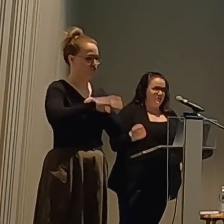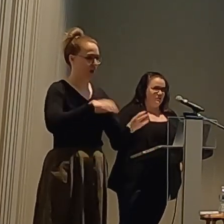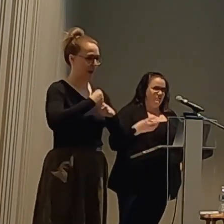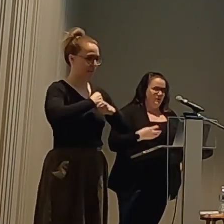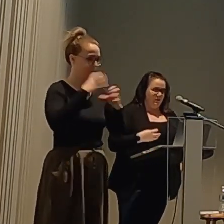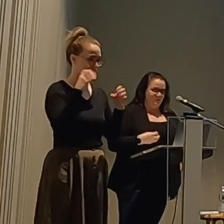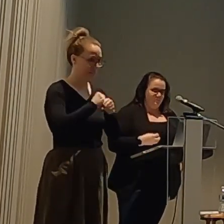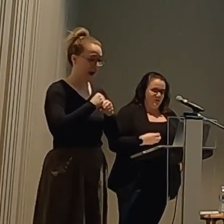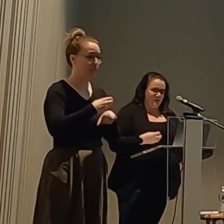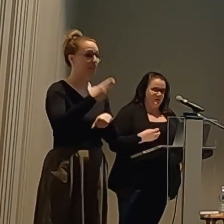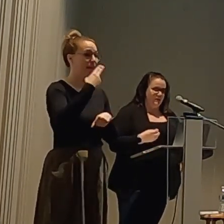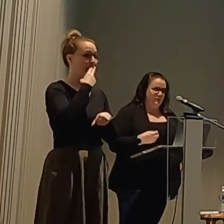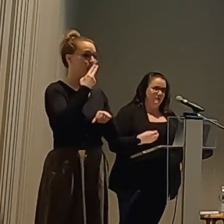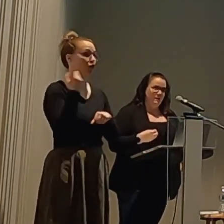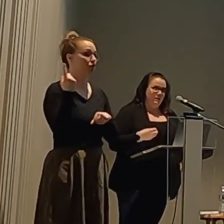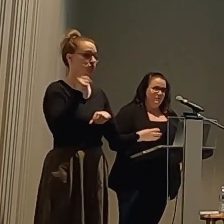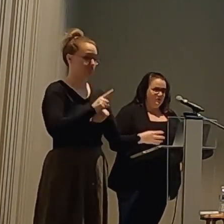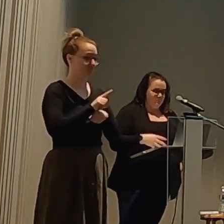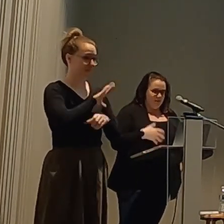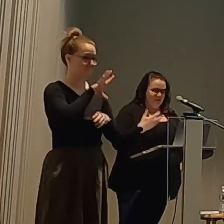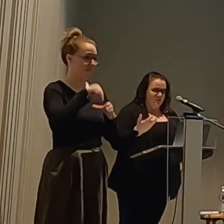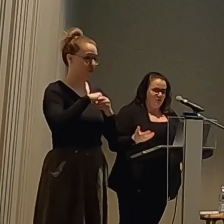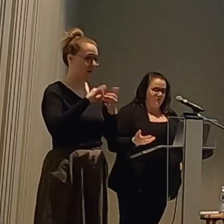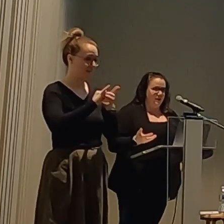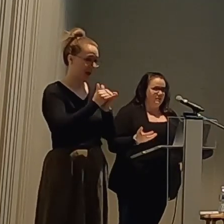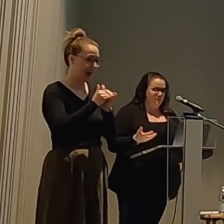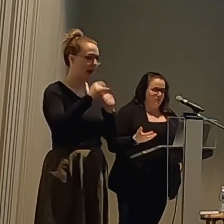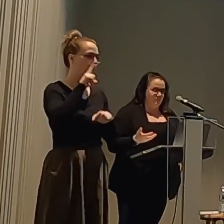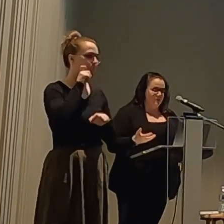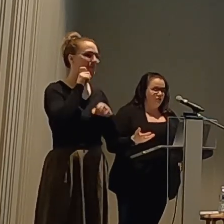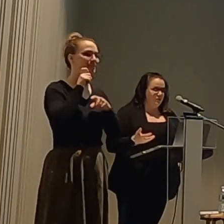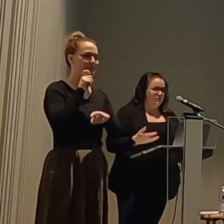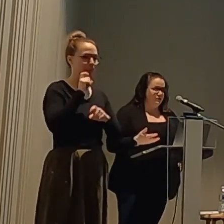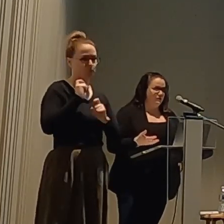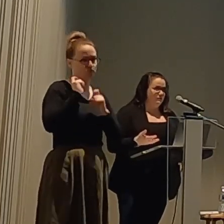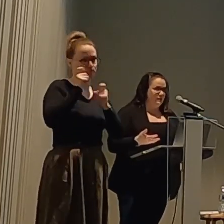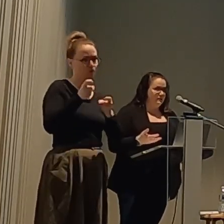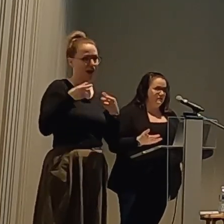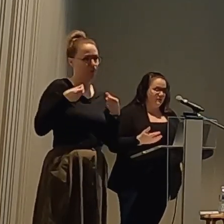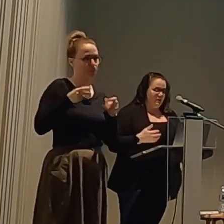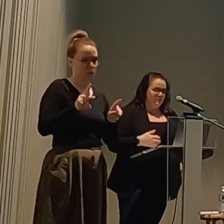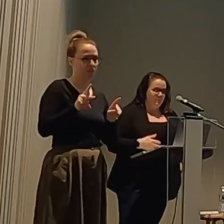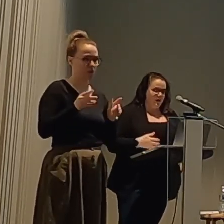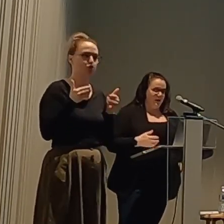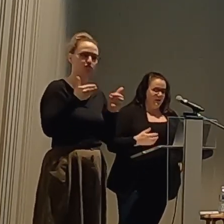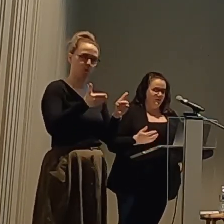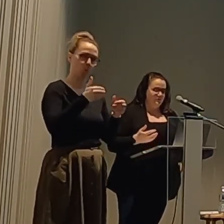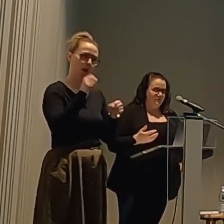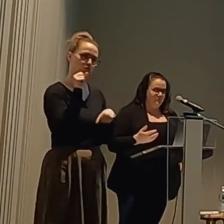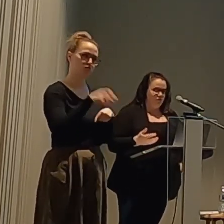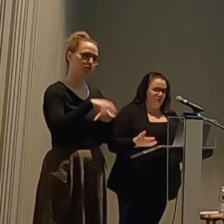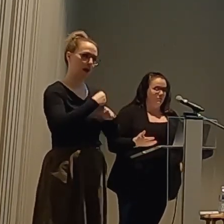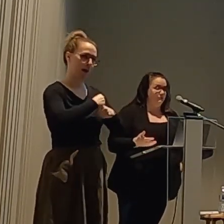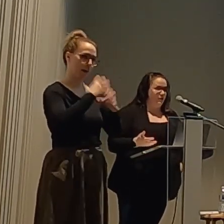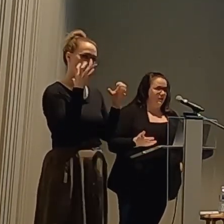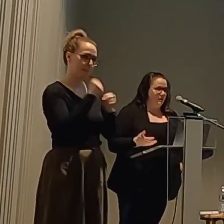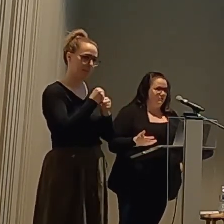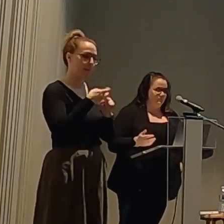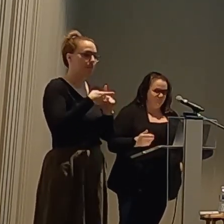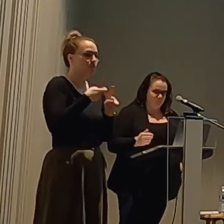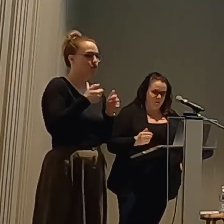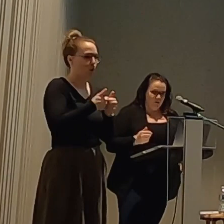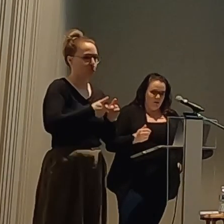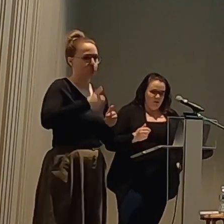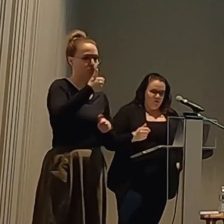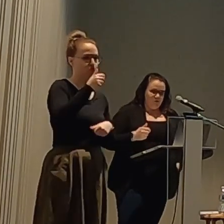Hitler comes into play because he was basically granted permission to do this by General